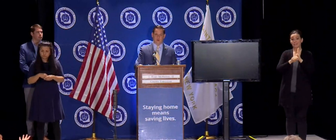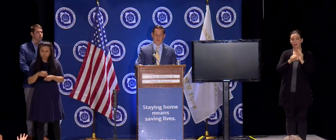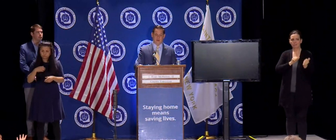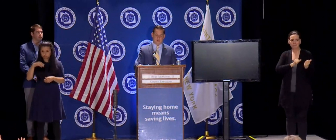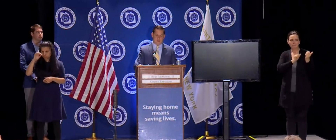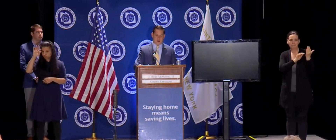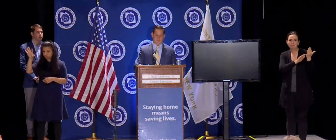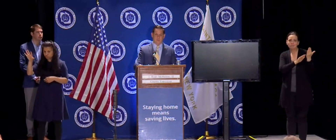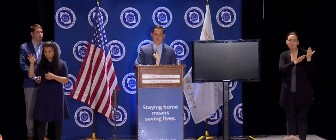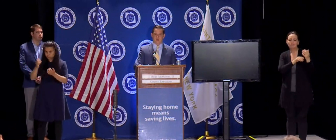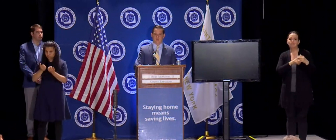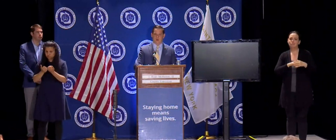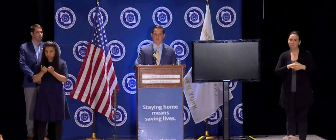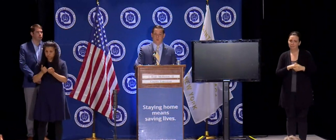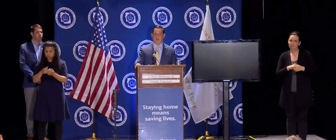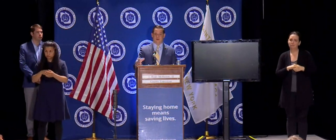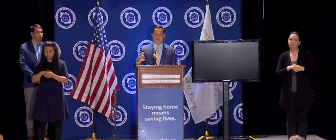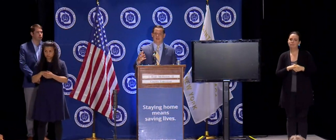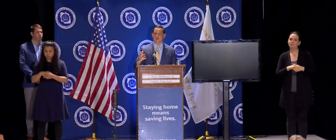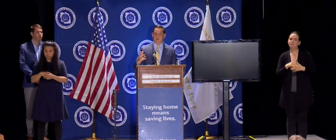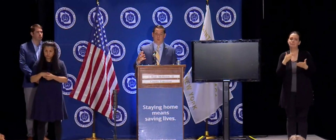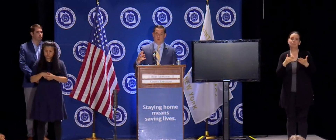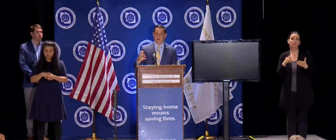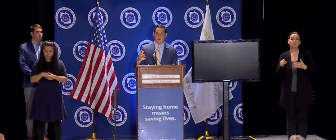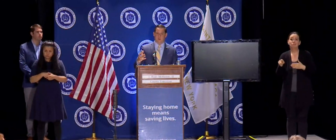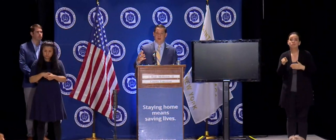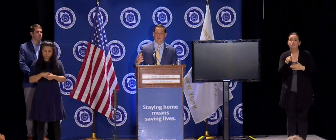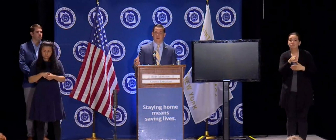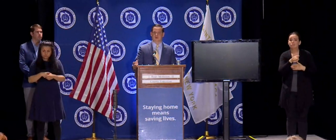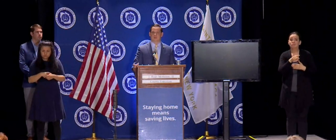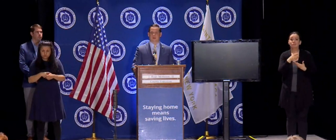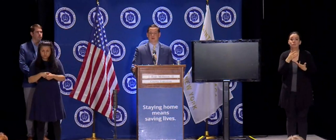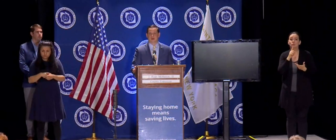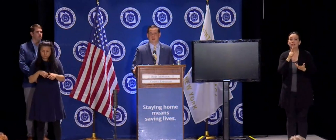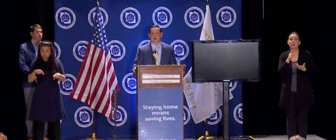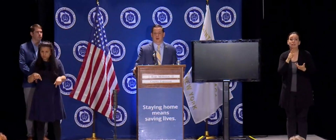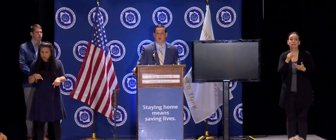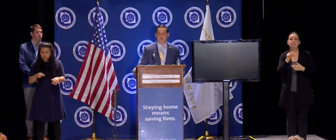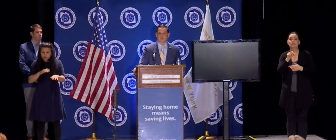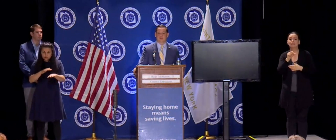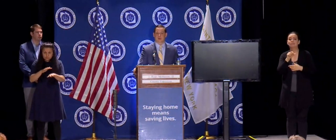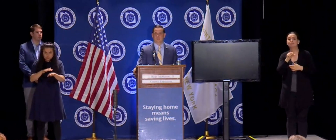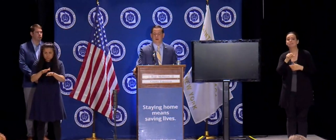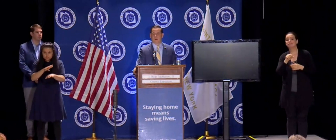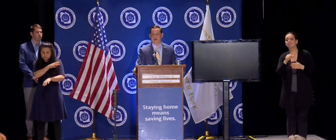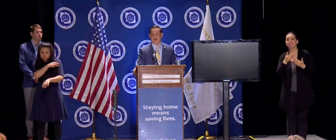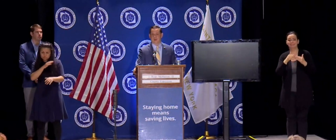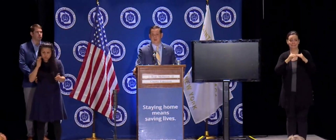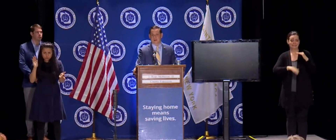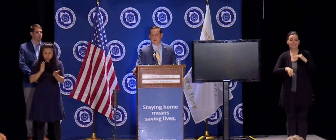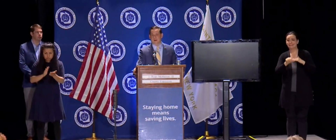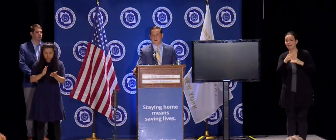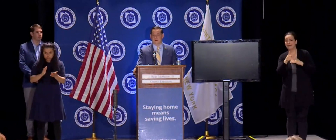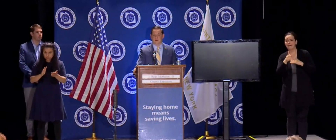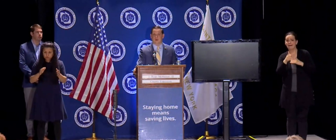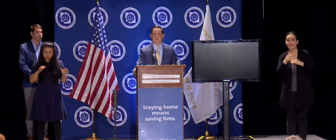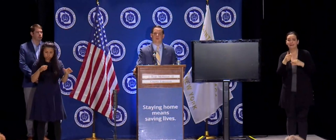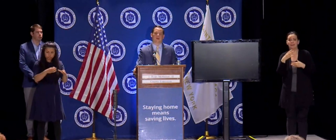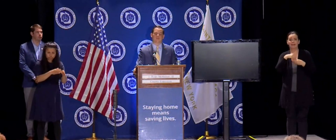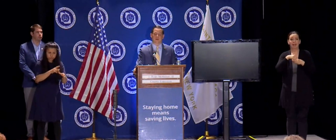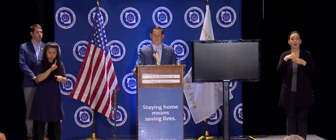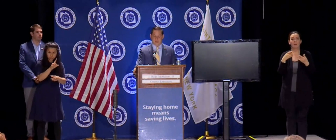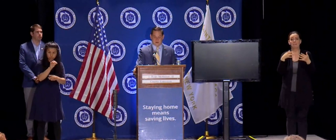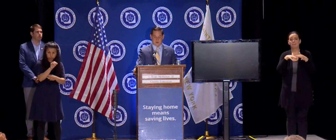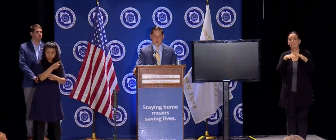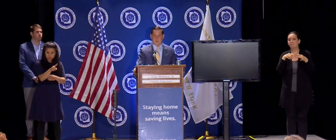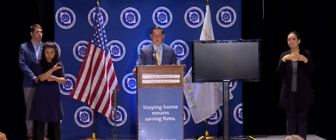to a degree. Maybe you don't go, 10's the rule now, right? You can be in a public gathering